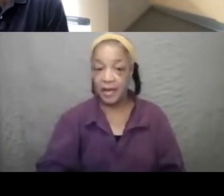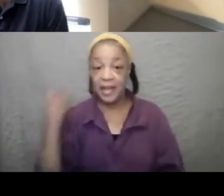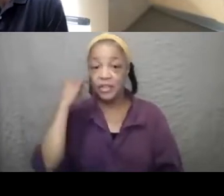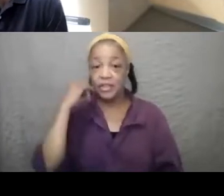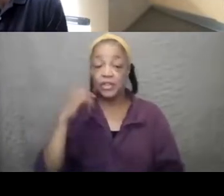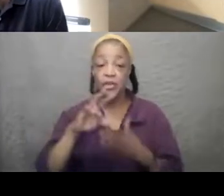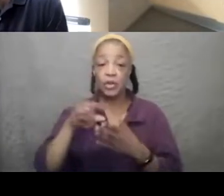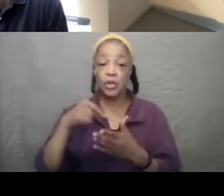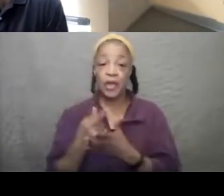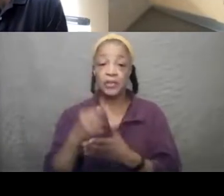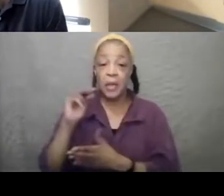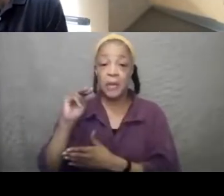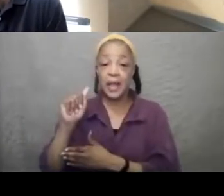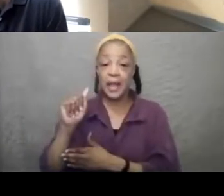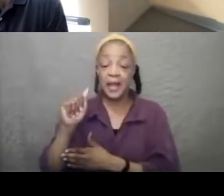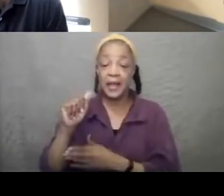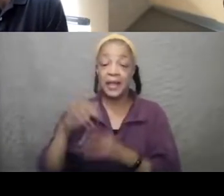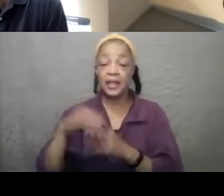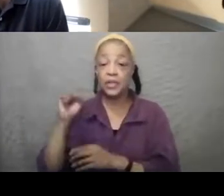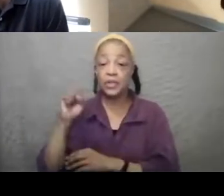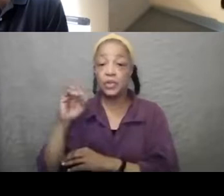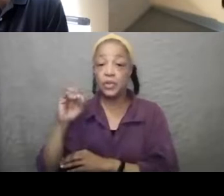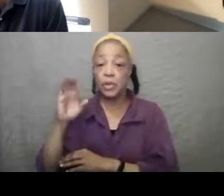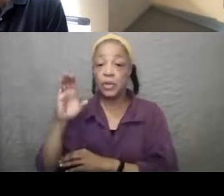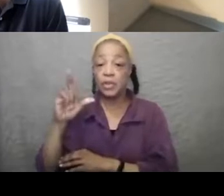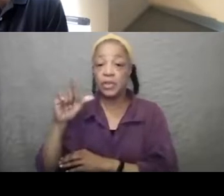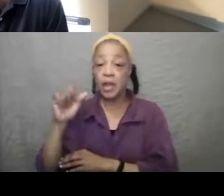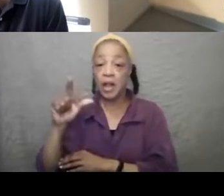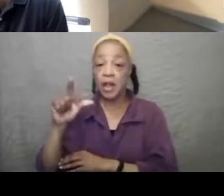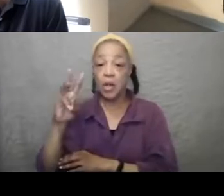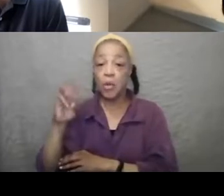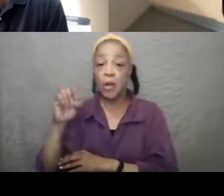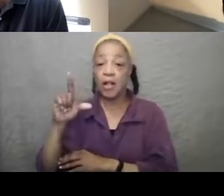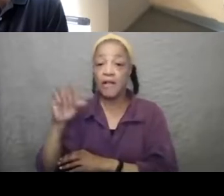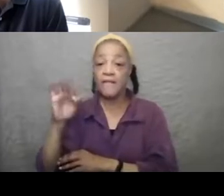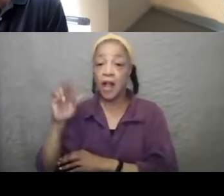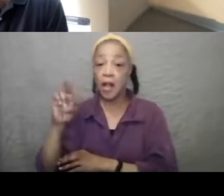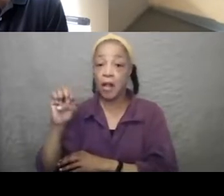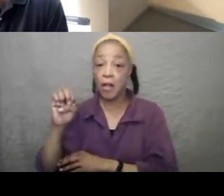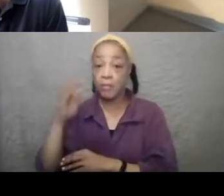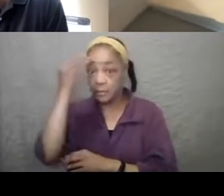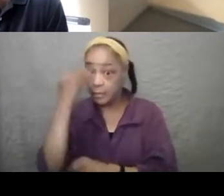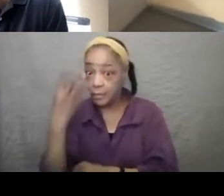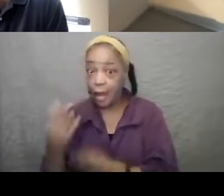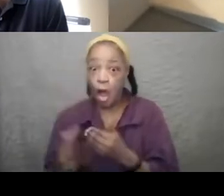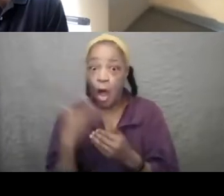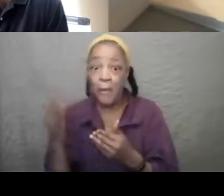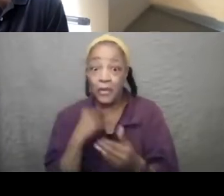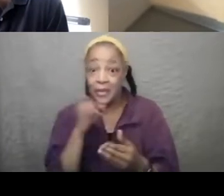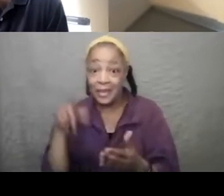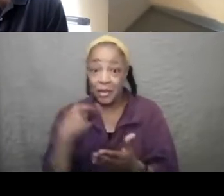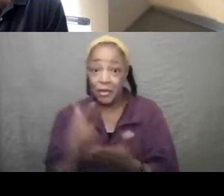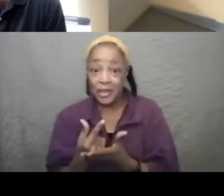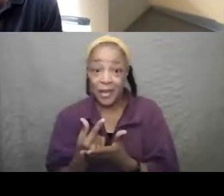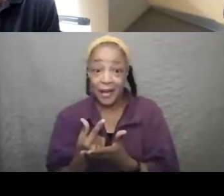Master of Social Welfare, and I almost didn't. I was told